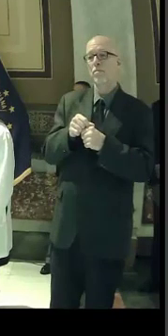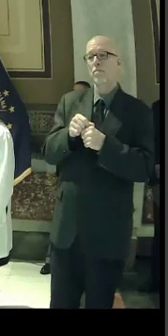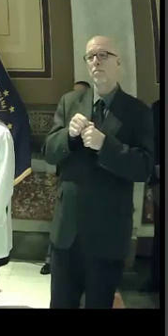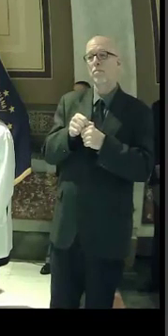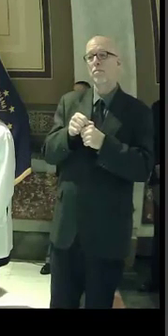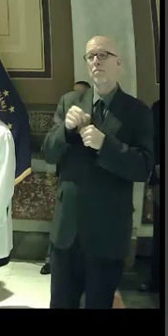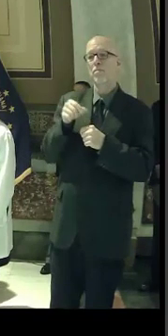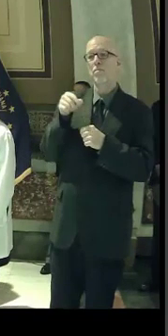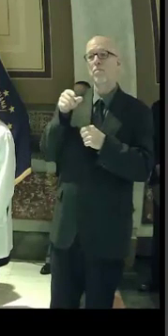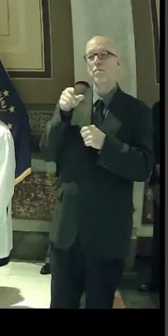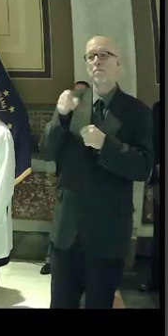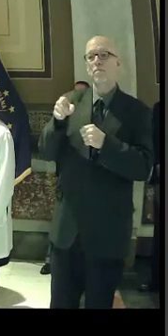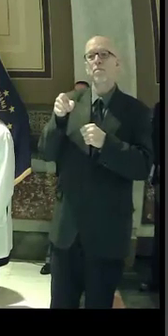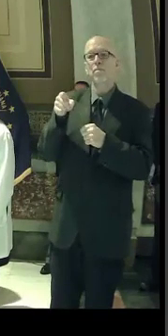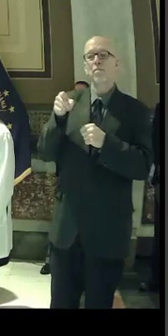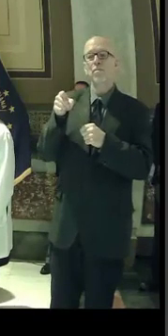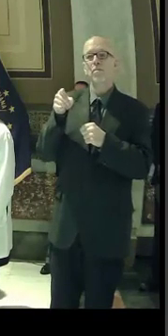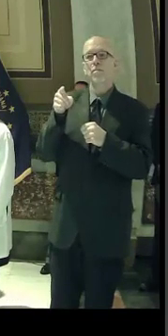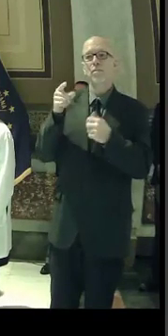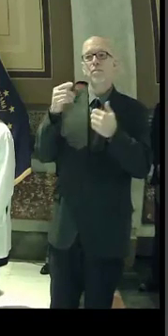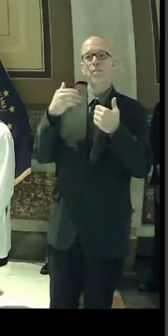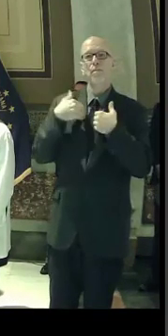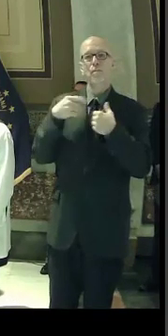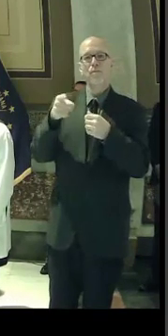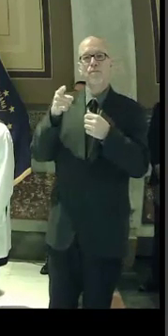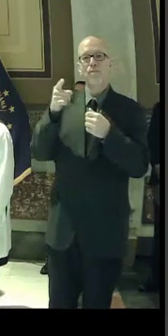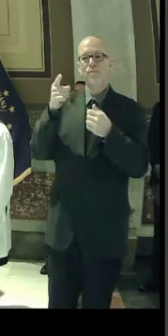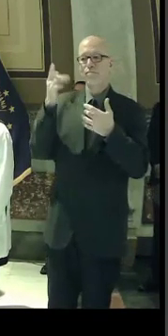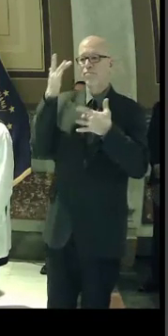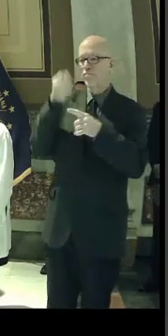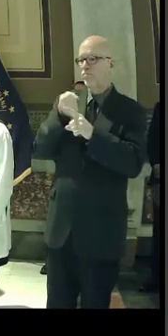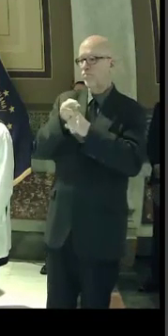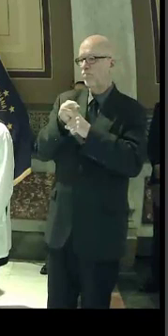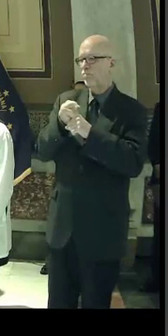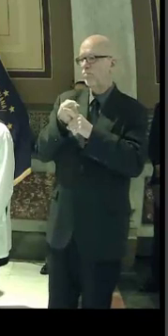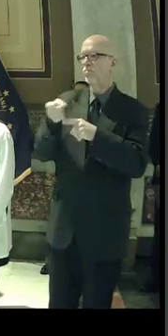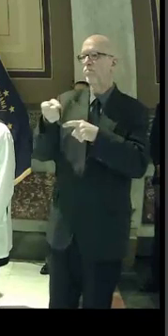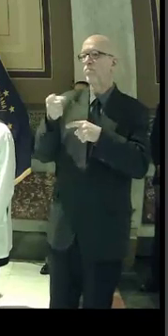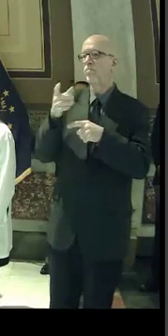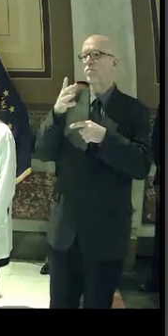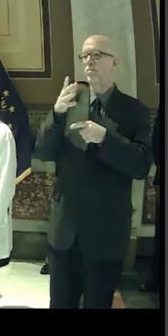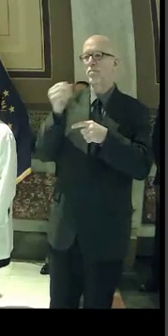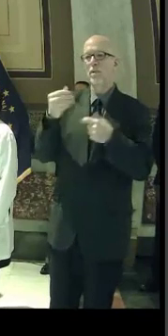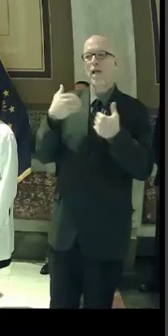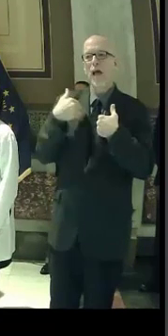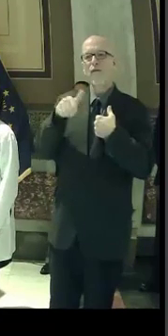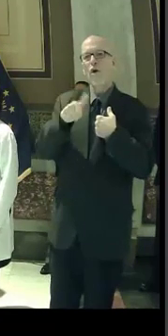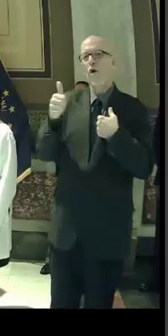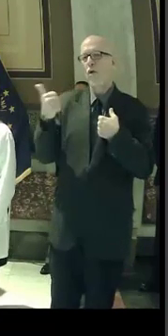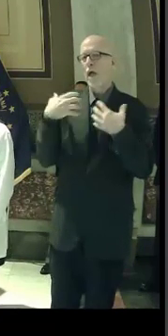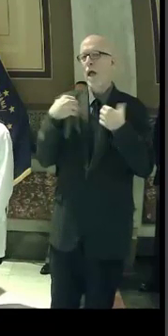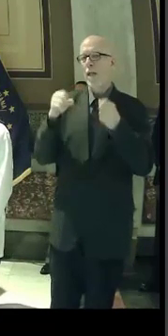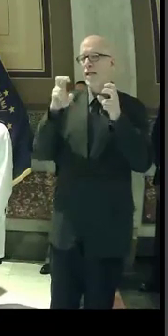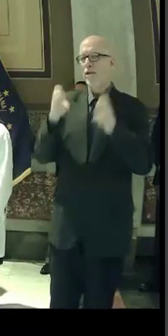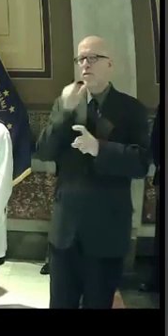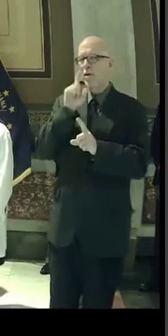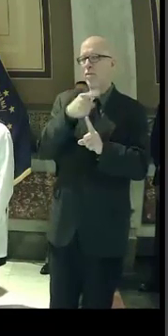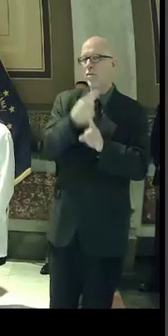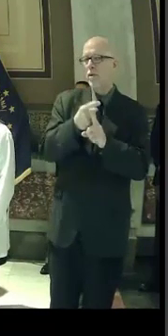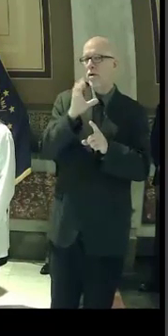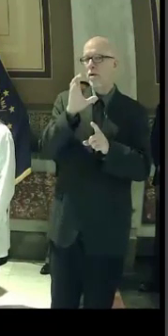fits into the high-risk categories of being over age 60 and having health issues. The problem is